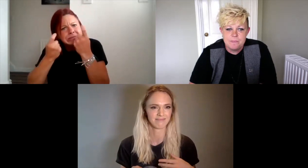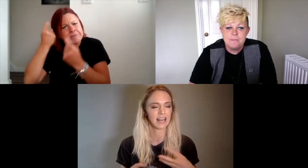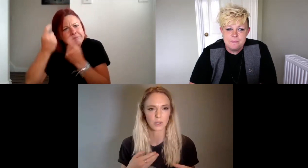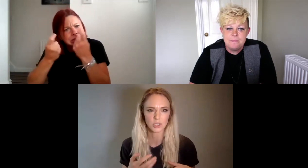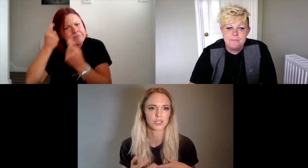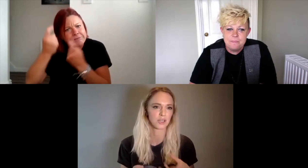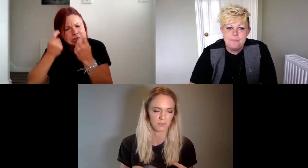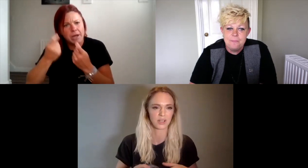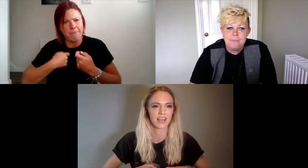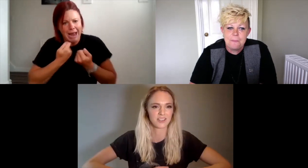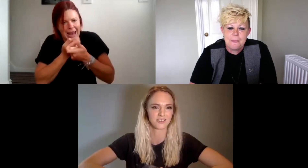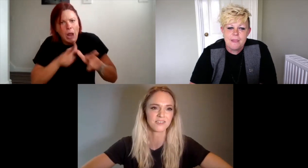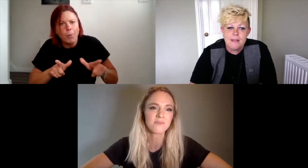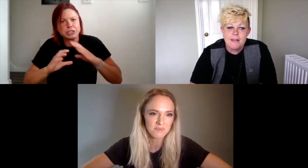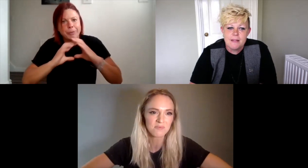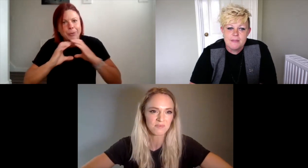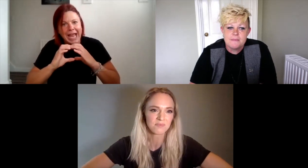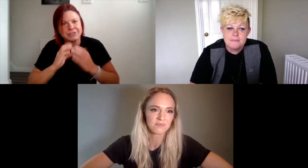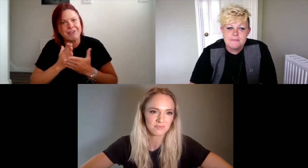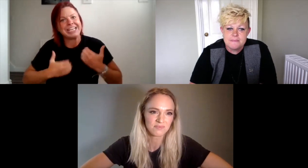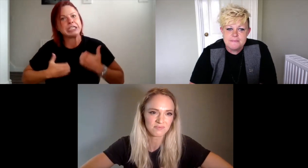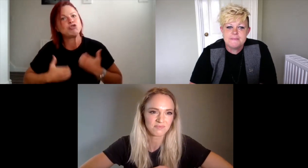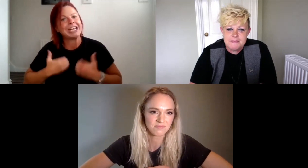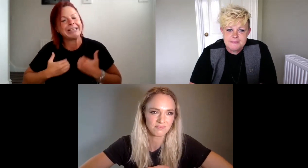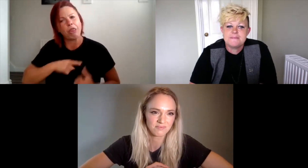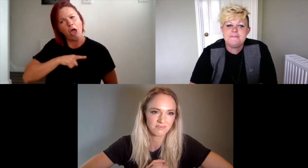in languages and communication.